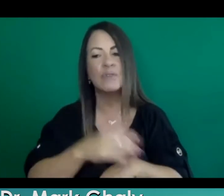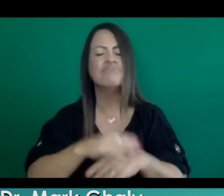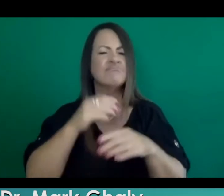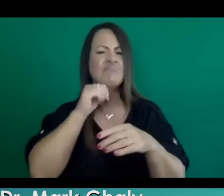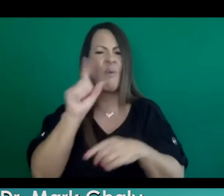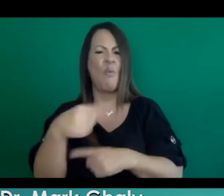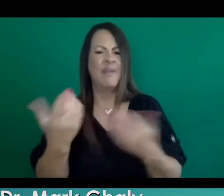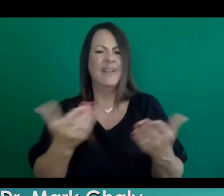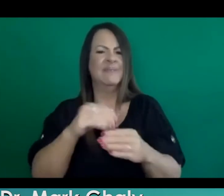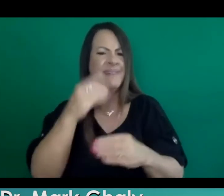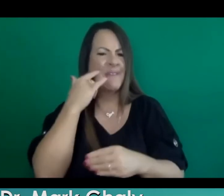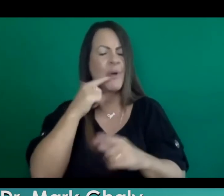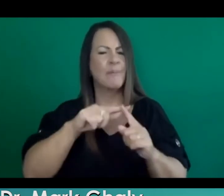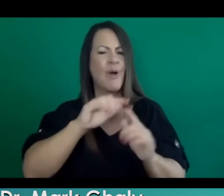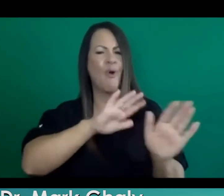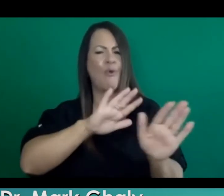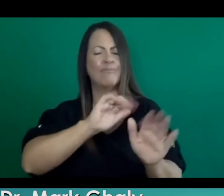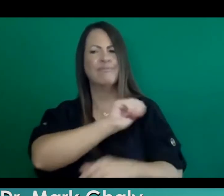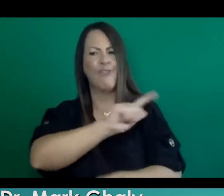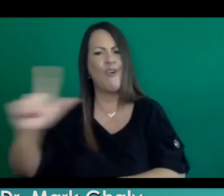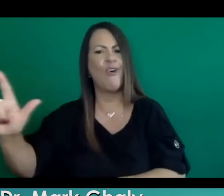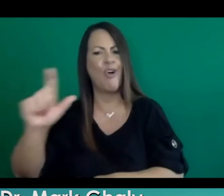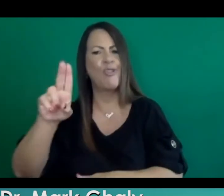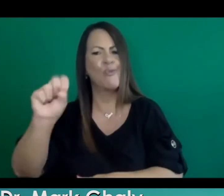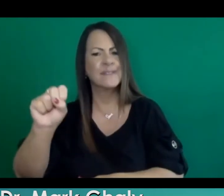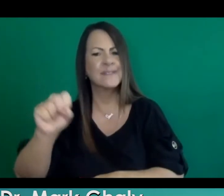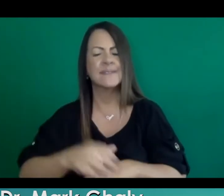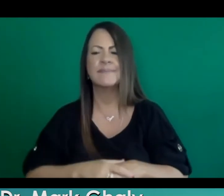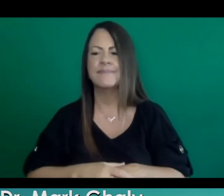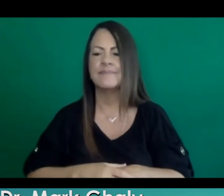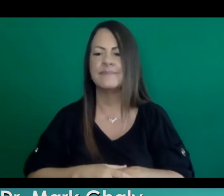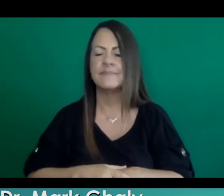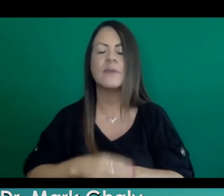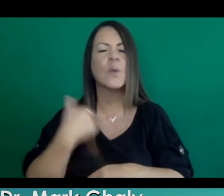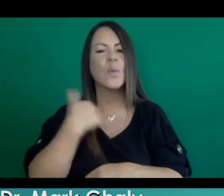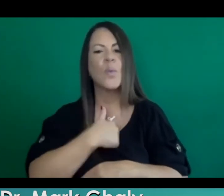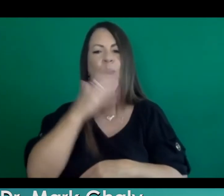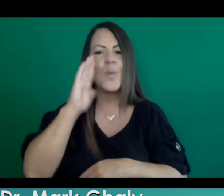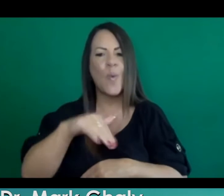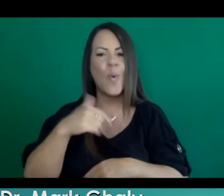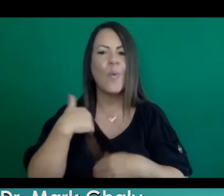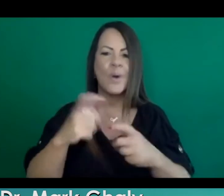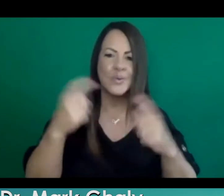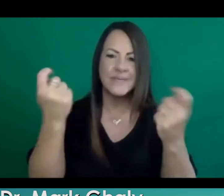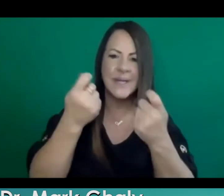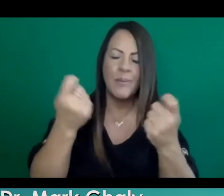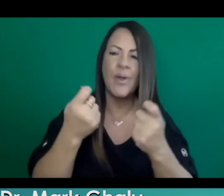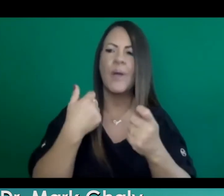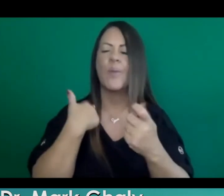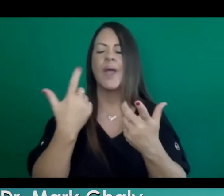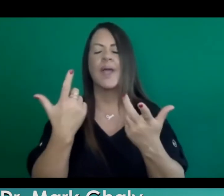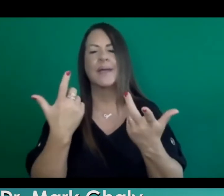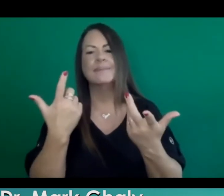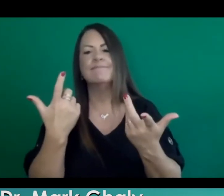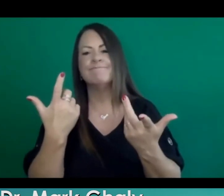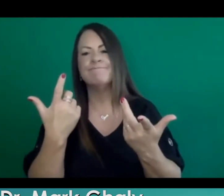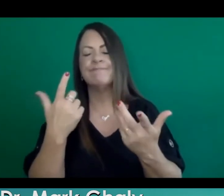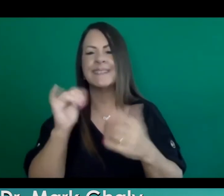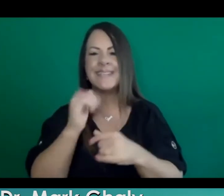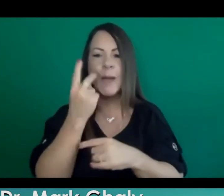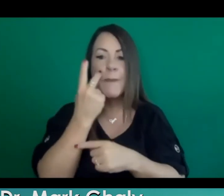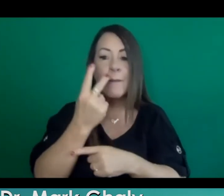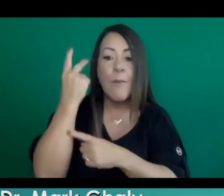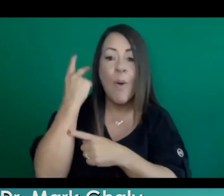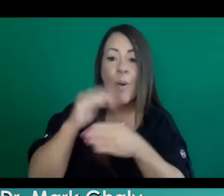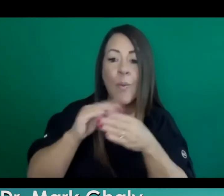we celebrate something, but really the idea of celebrating, as we promoted over Memorial Day and the 4th